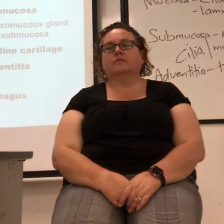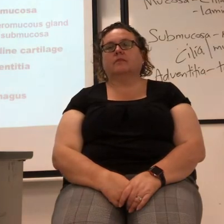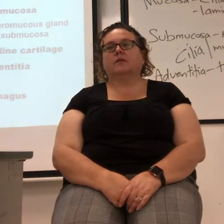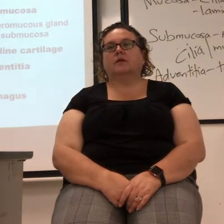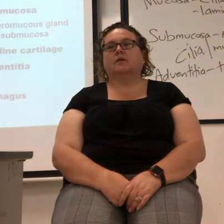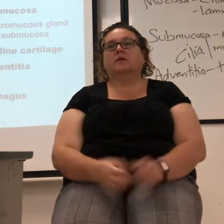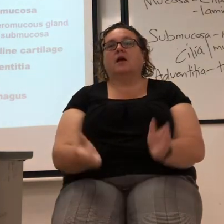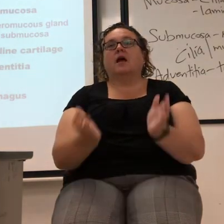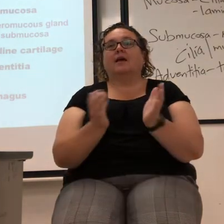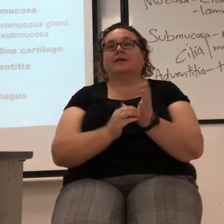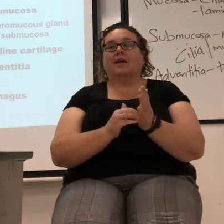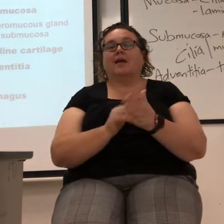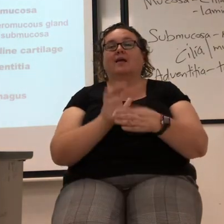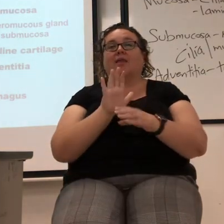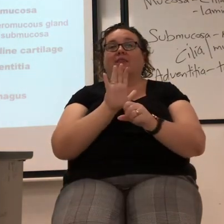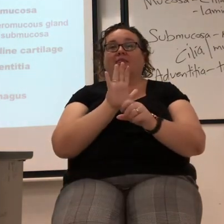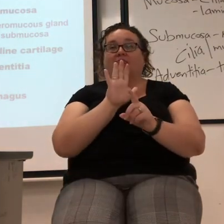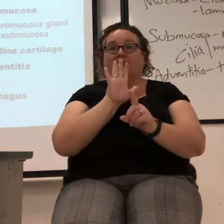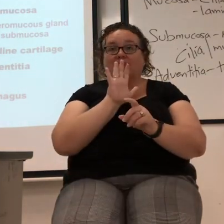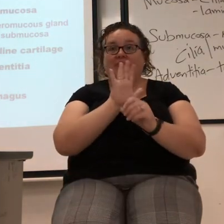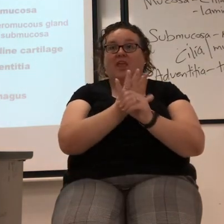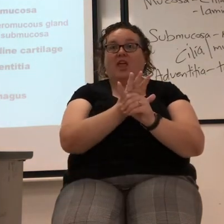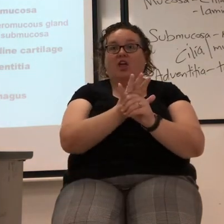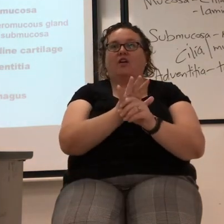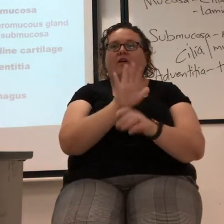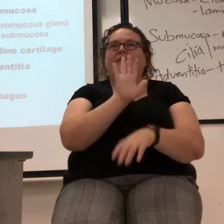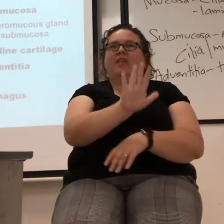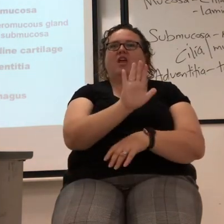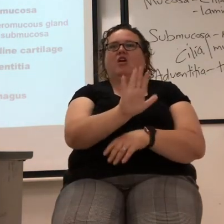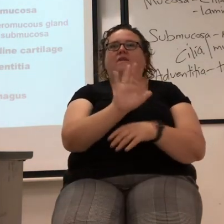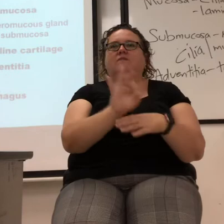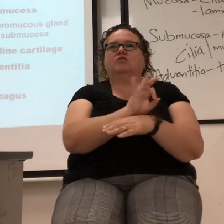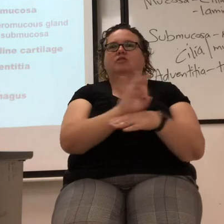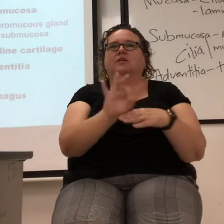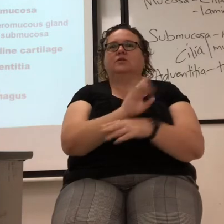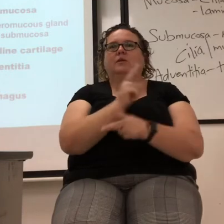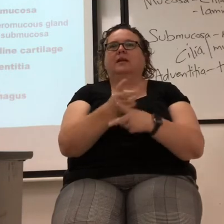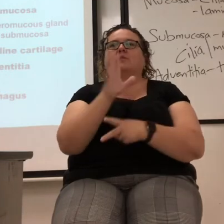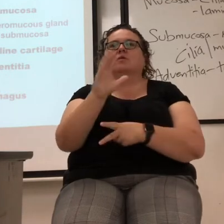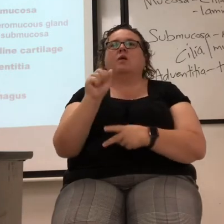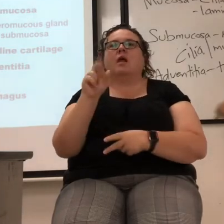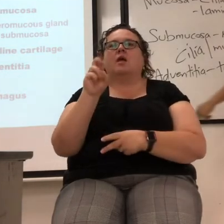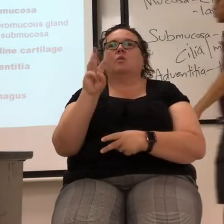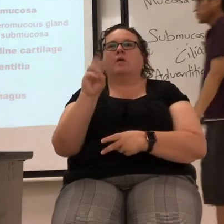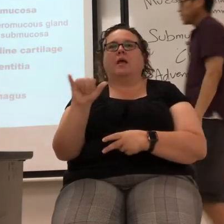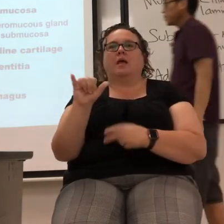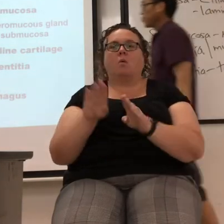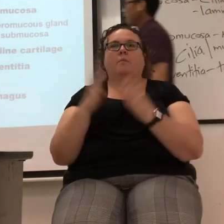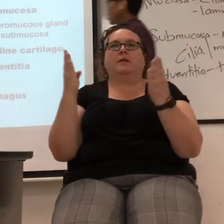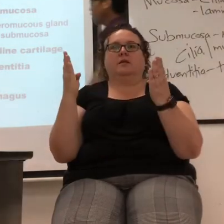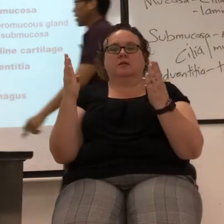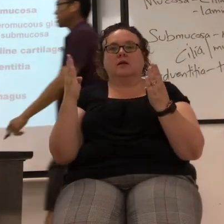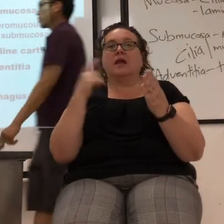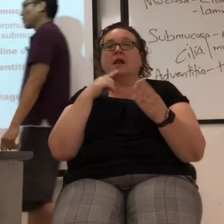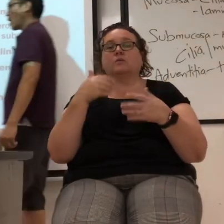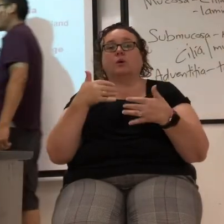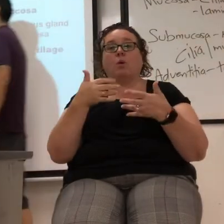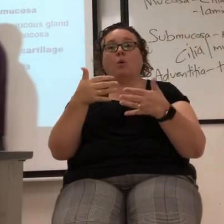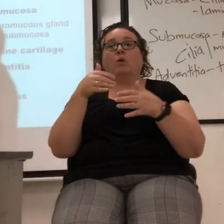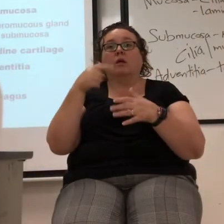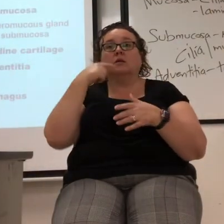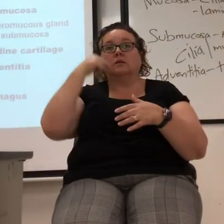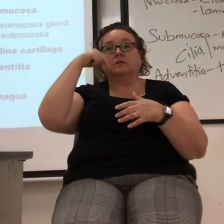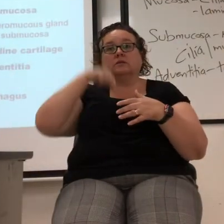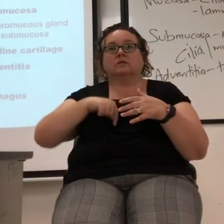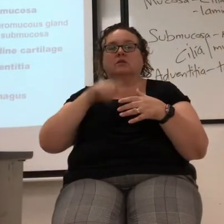Again, I said their function, keep the airway open. I already said that. And as we proceed through the airways, the